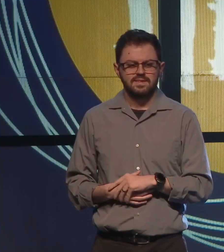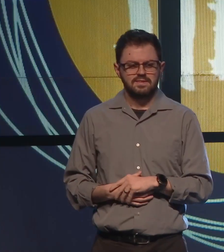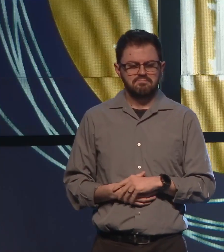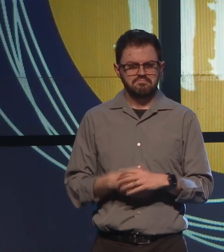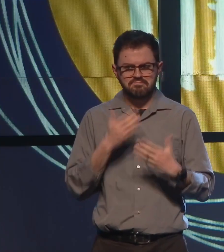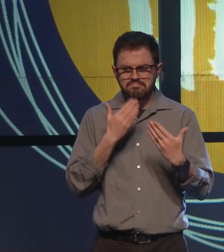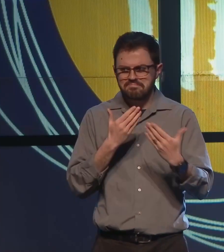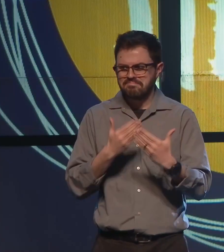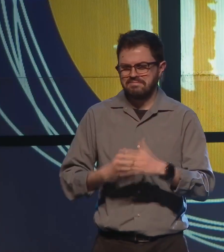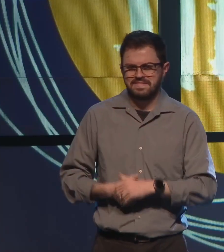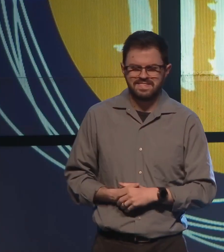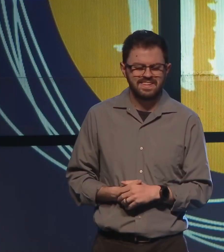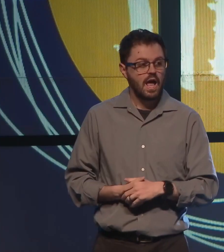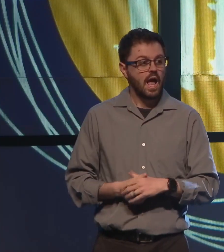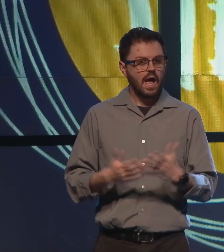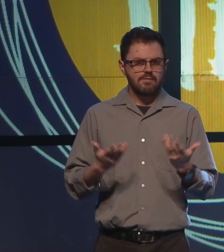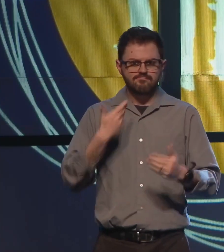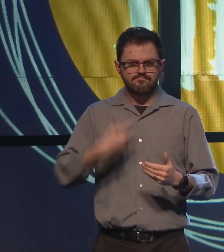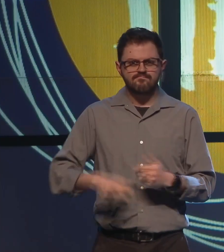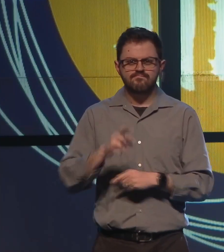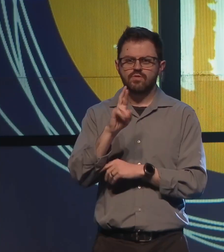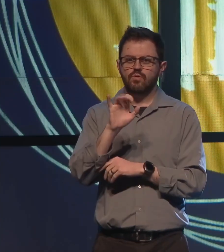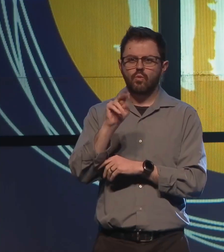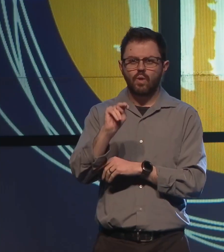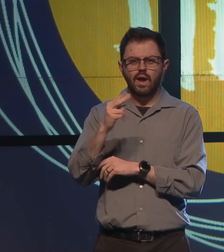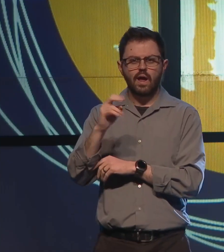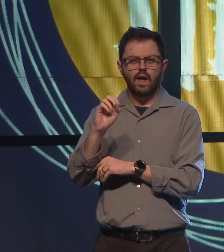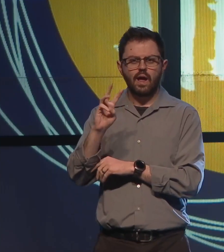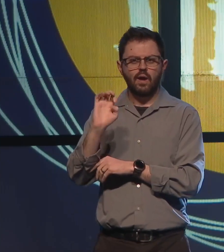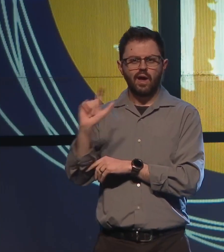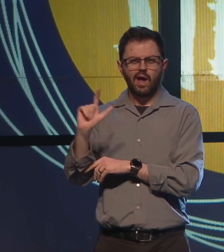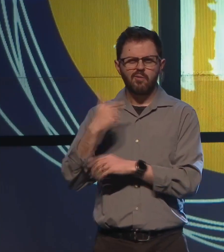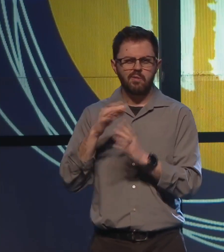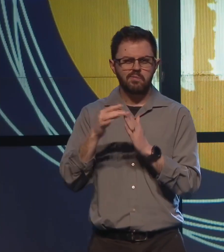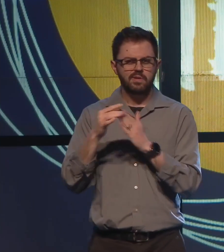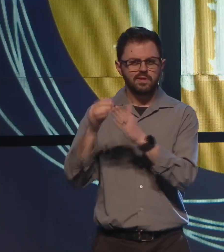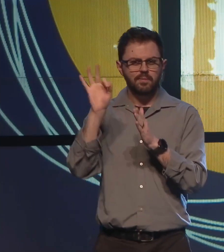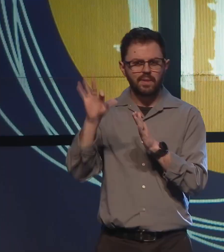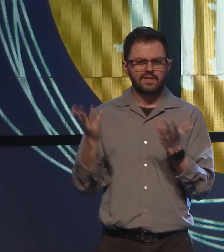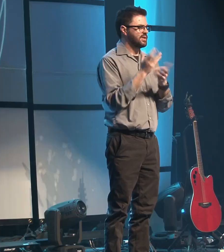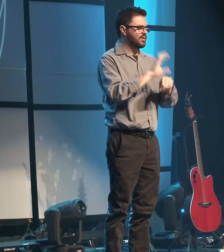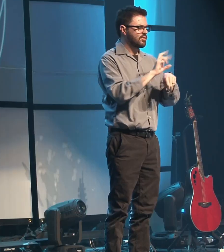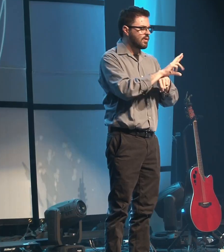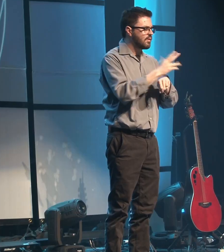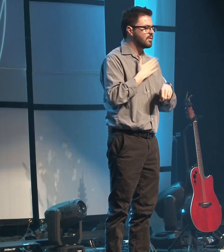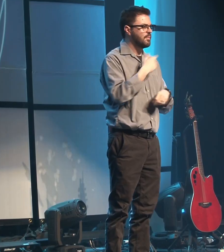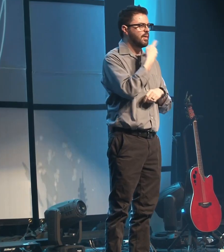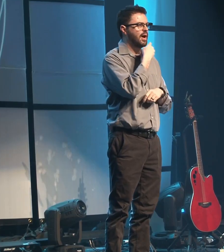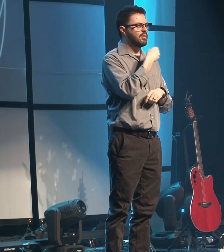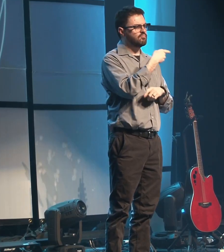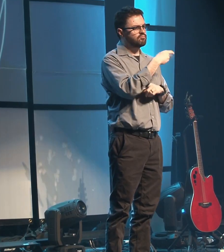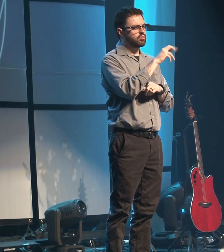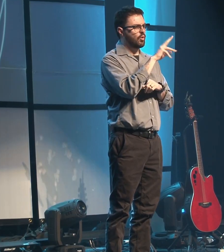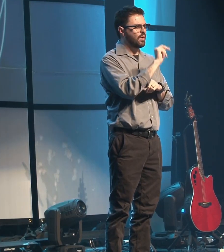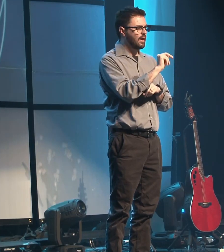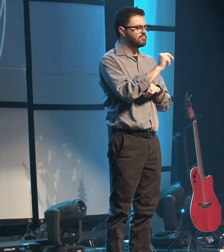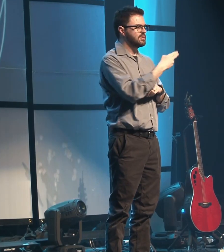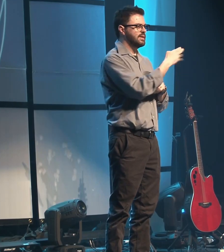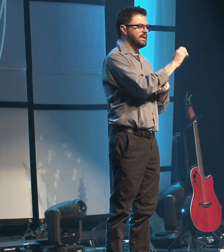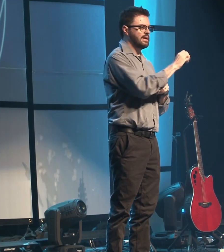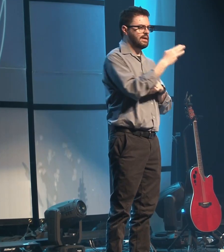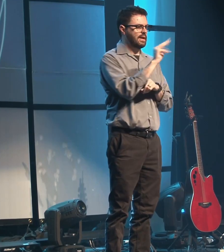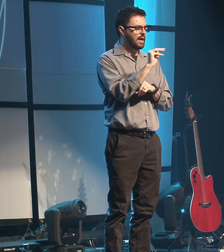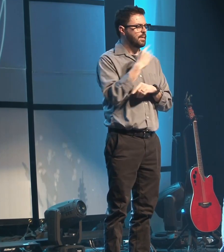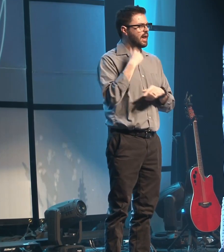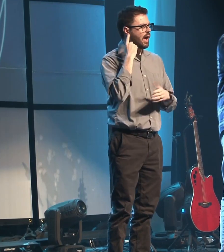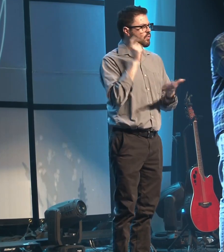good. Hey, my name is Ryan Howell, and I'm the lead pastor here at Crossroads Church. My pronouns are he, him, and I do recognize that as